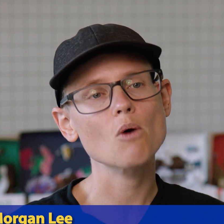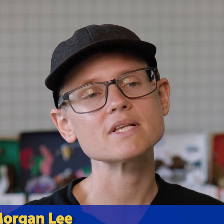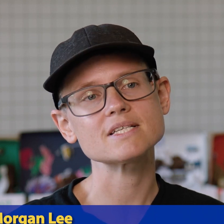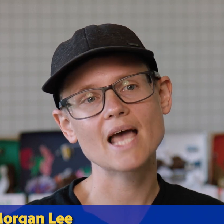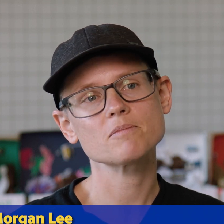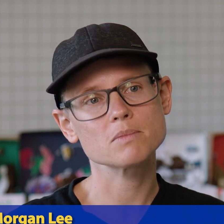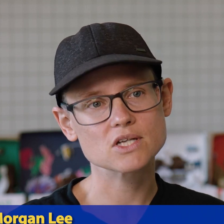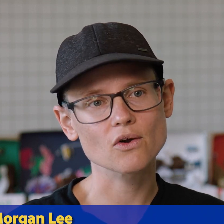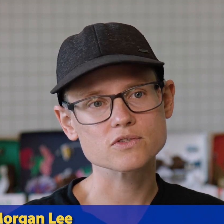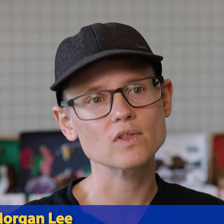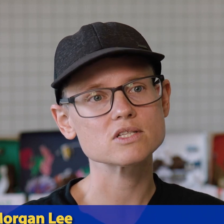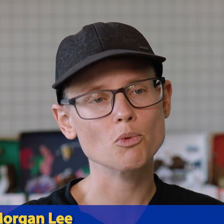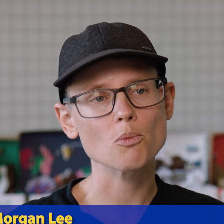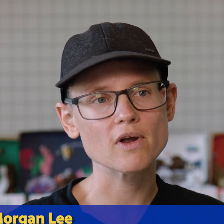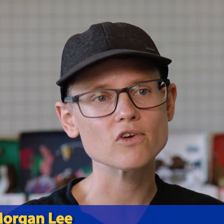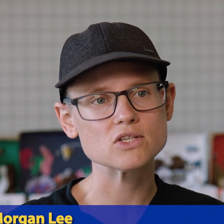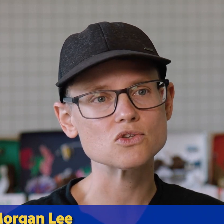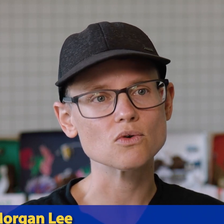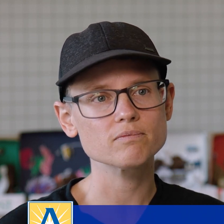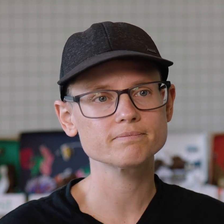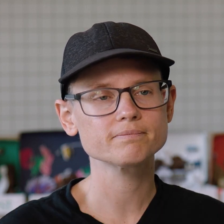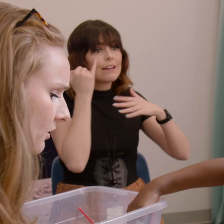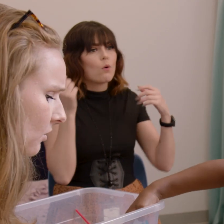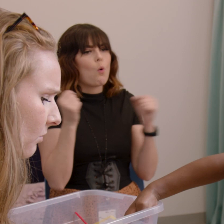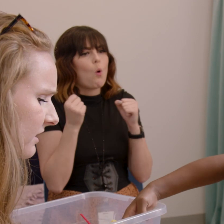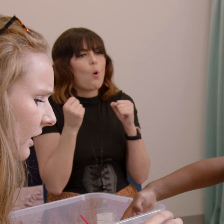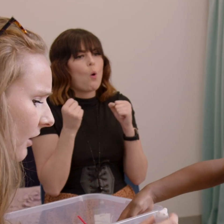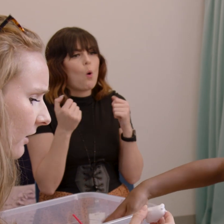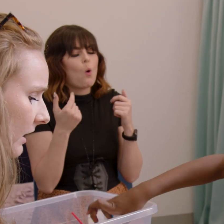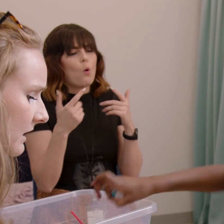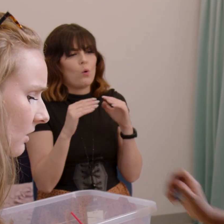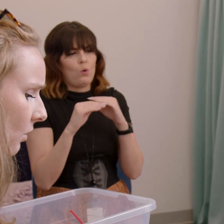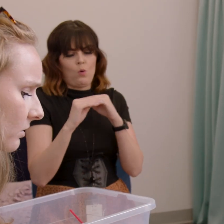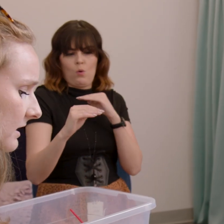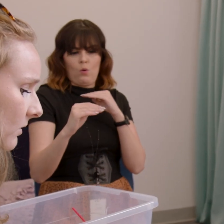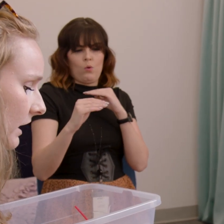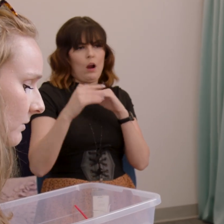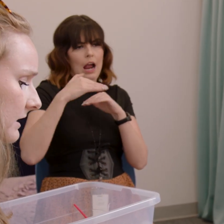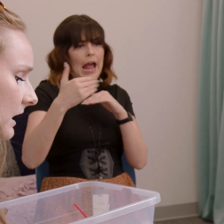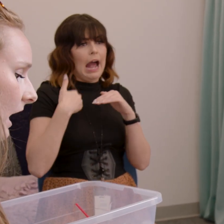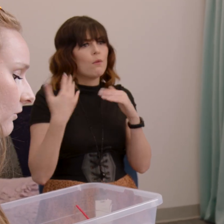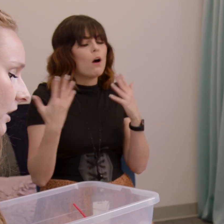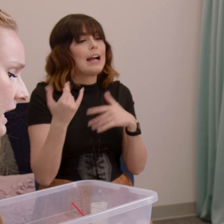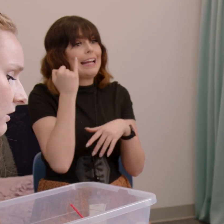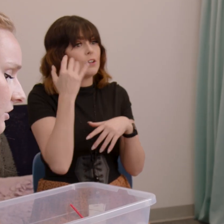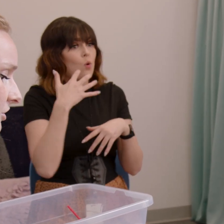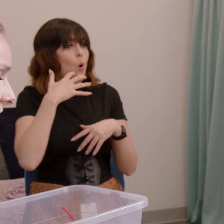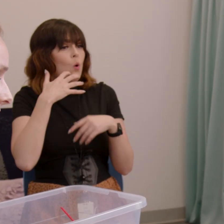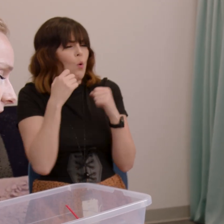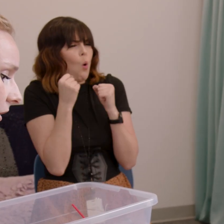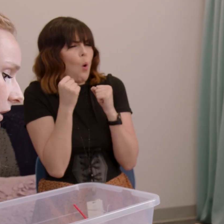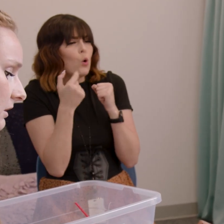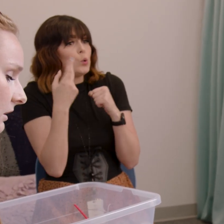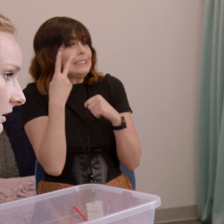work to help us adapt the material so that it's appropriate for each student. What's on the ground when it's cold somewhere? Do we see a lot of rain or